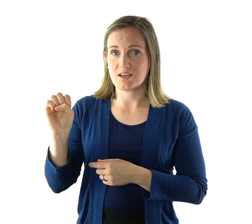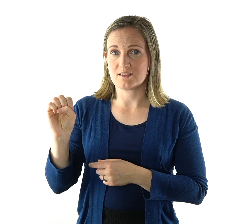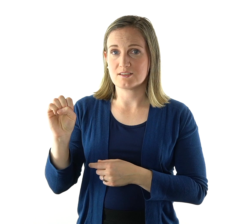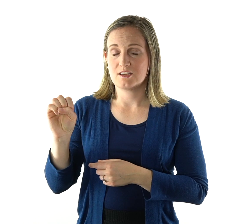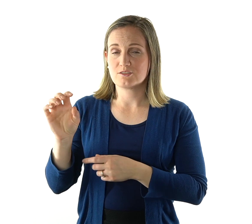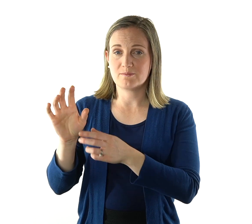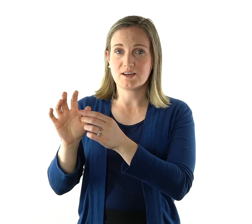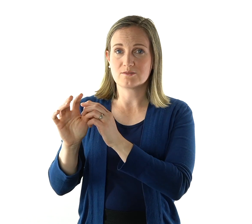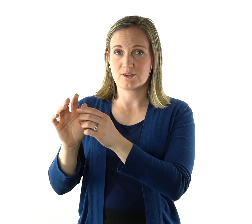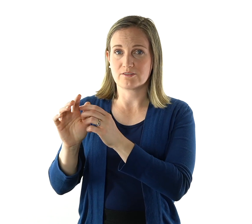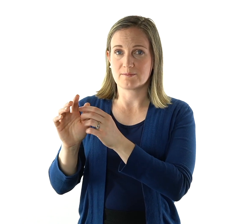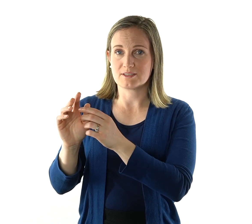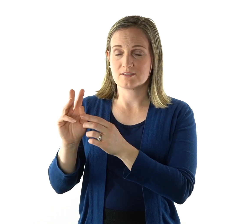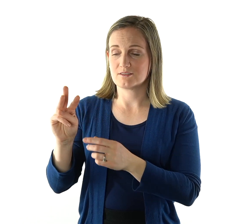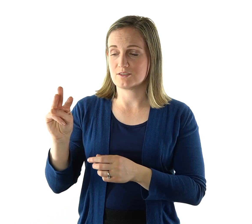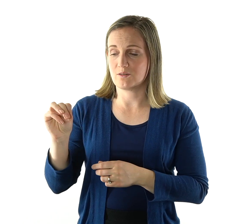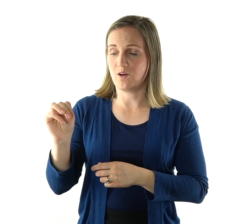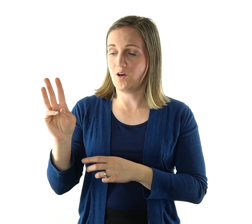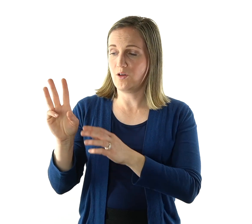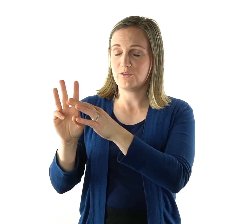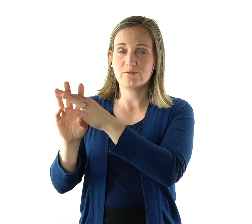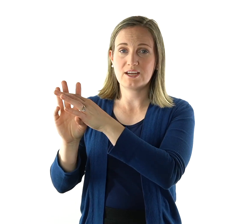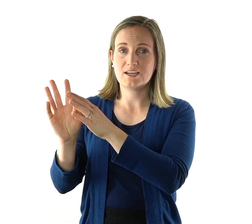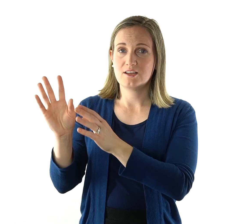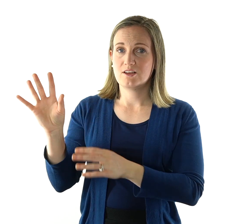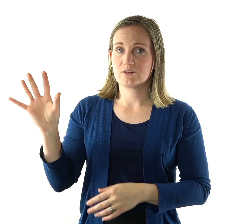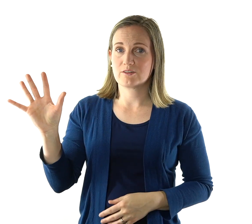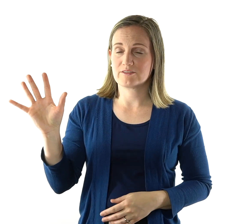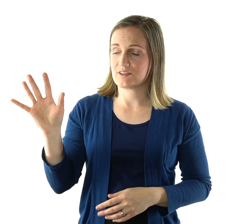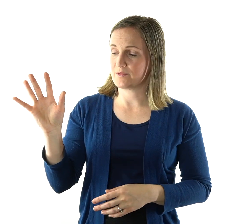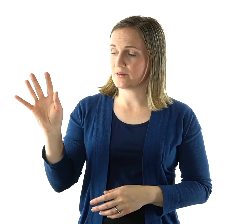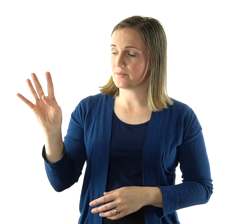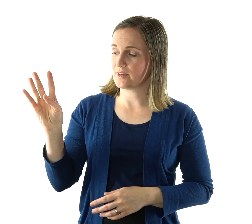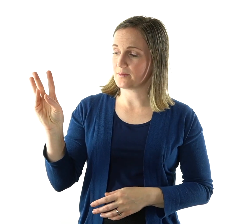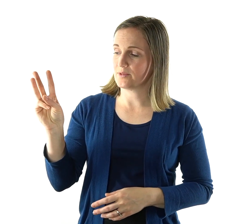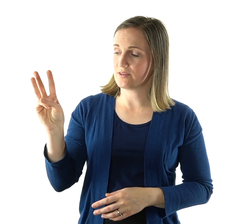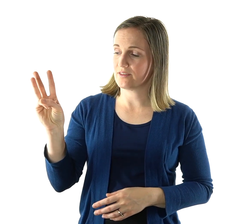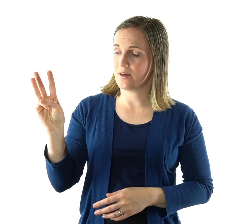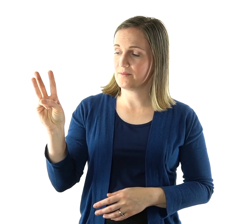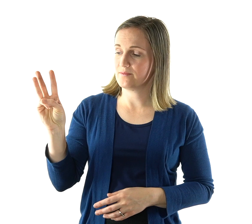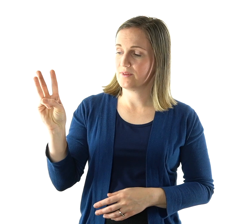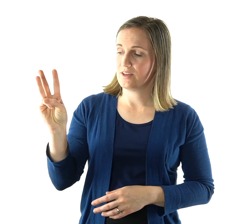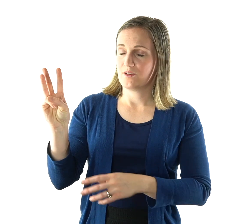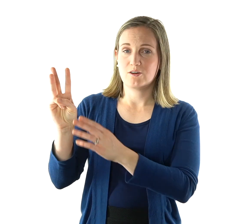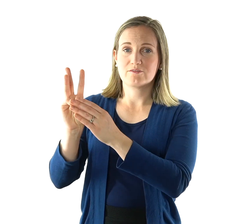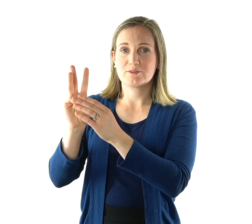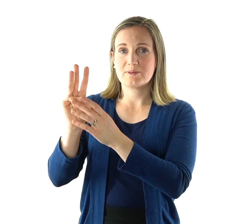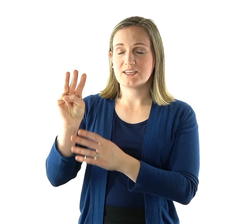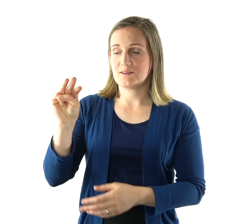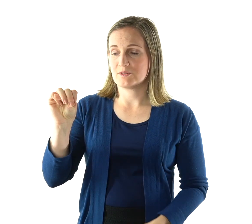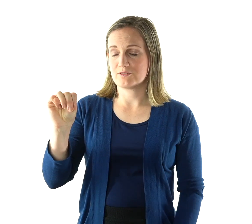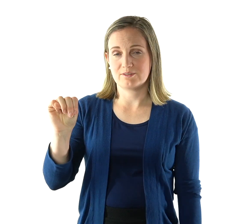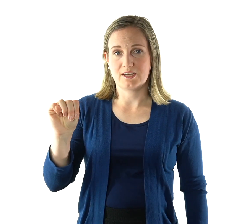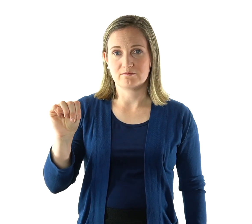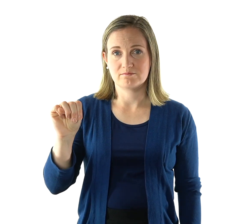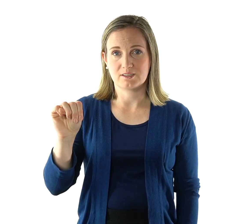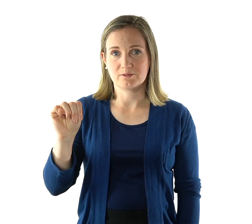M-N-T-A-E-S. So it matters where your thumb is. So all 3 go over your thumb. You can like put your thumb over your pinky and put your 3 down. That